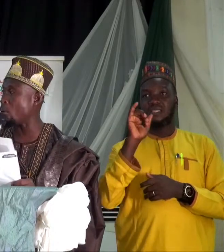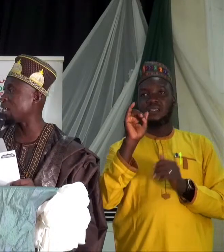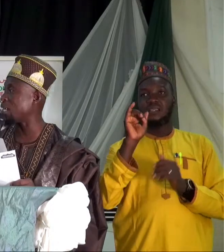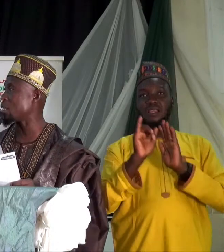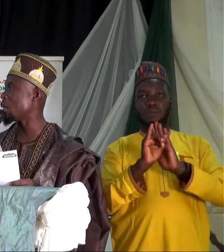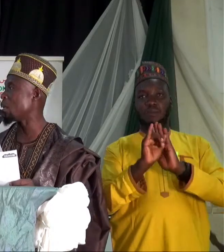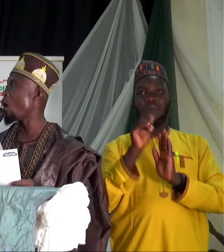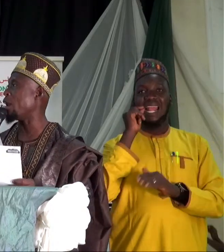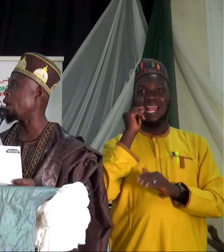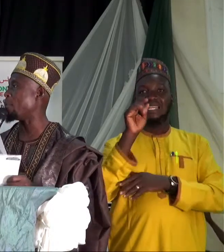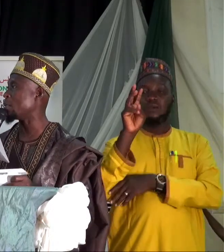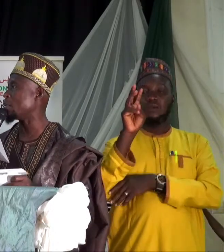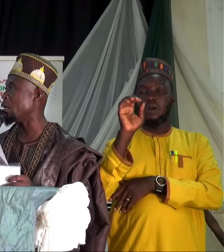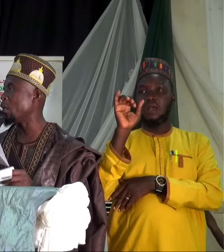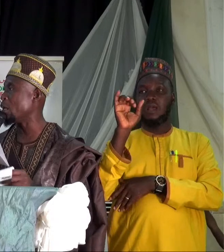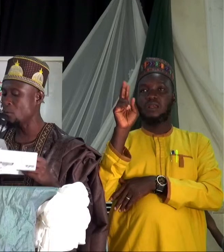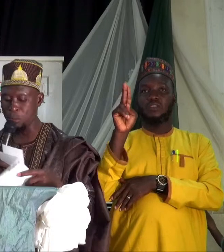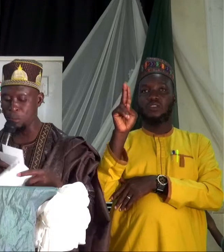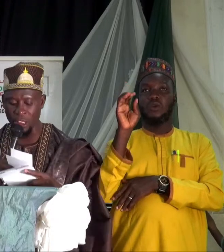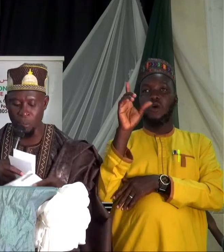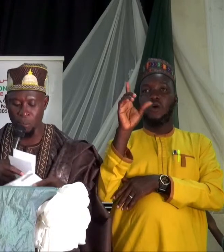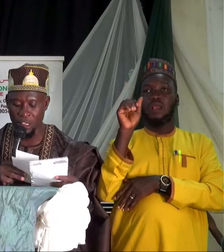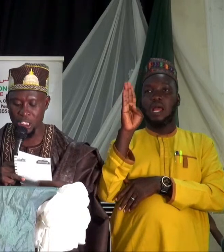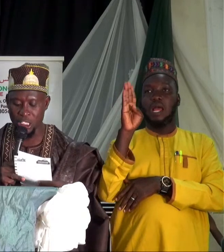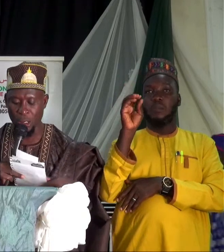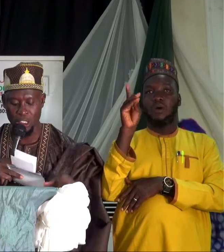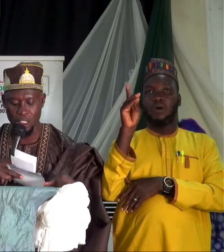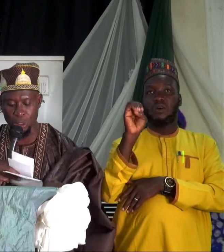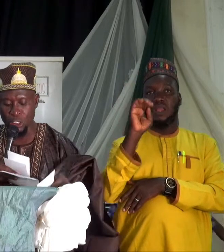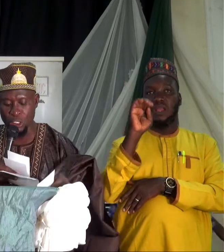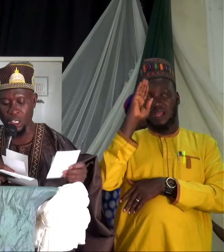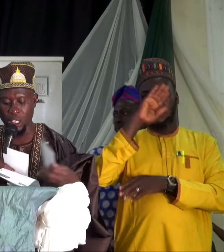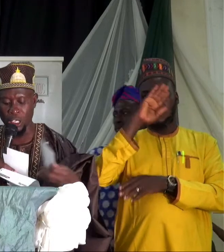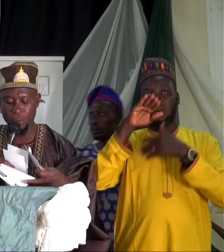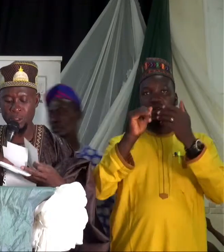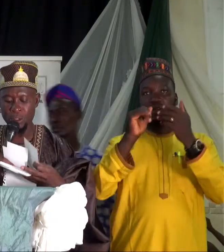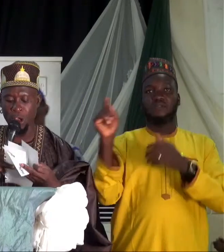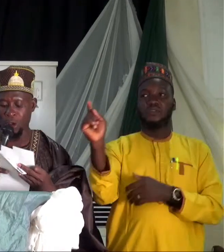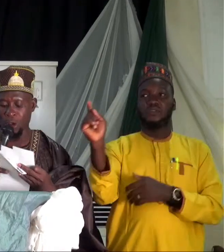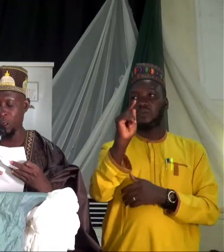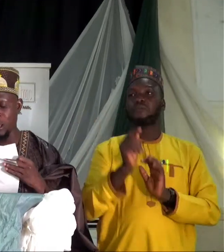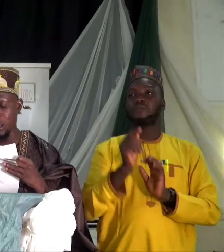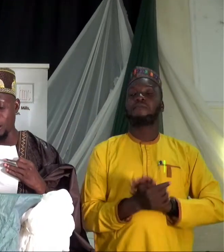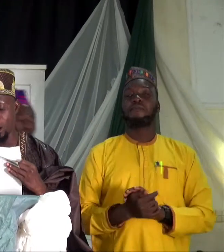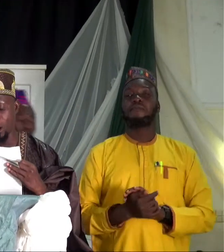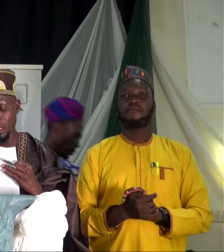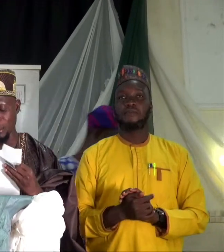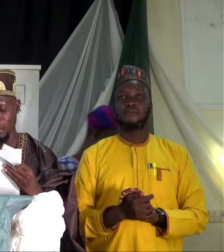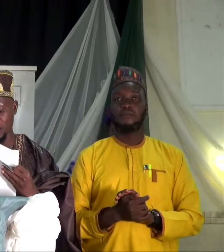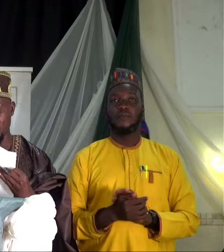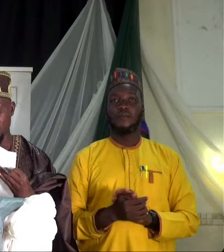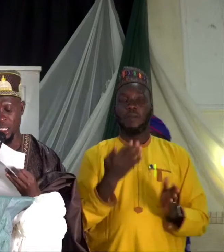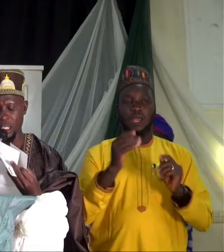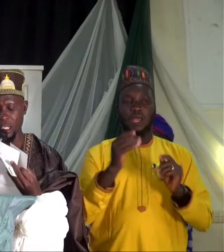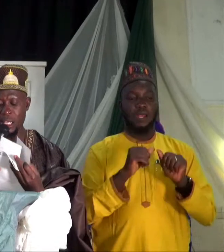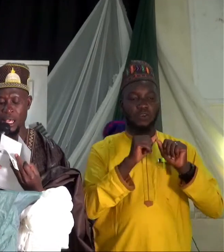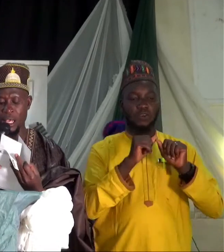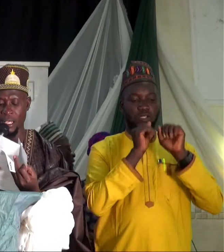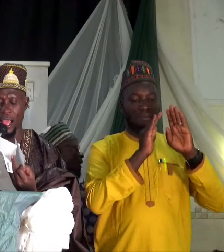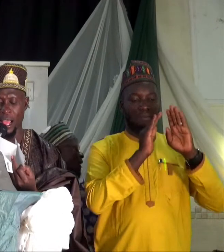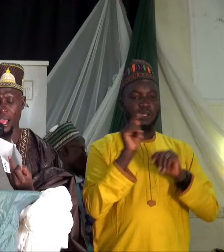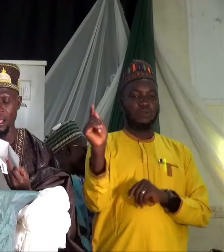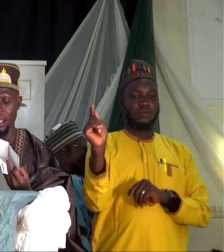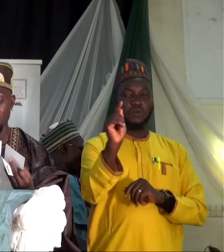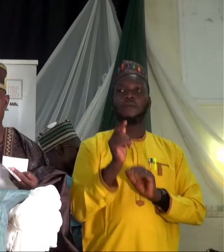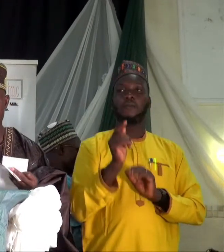Wasi Olabode gbogbo ni mo ki ti mo tun yin ni ogo enu abi Olorun mo se wa le sayin ni esada also